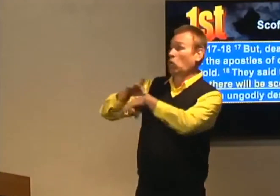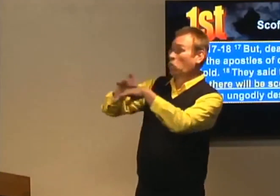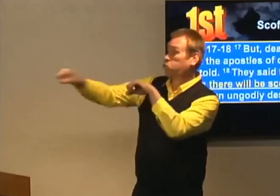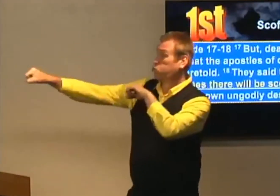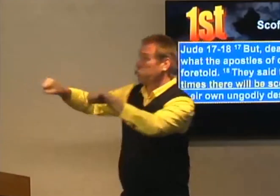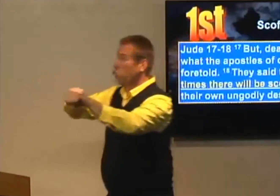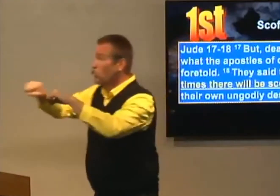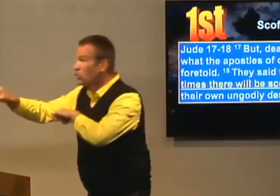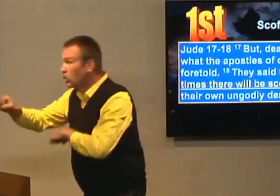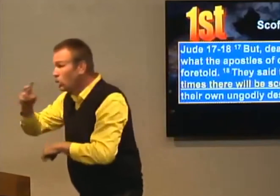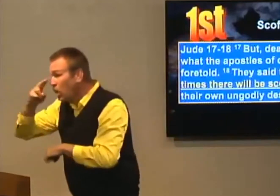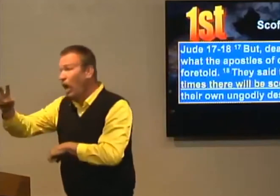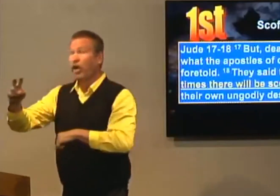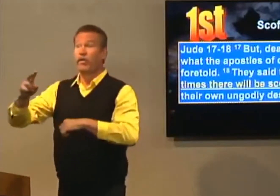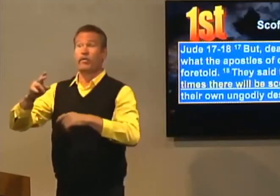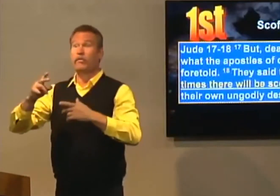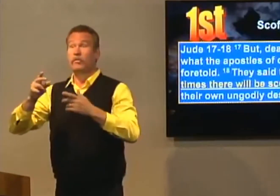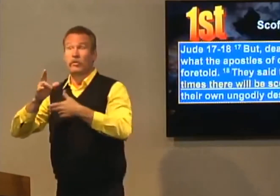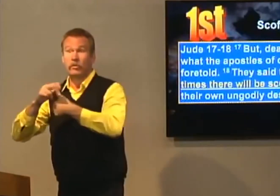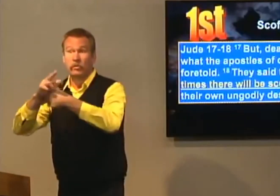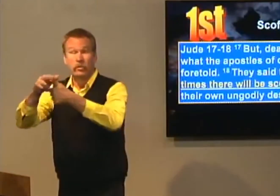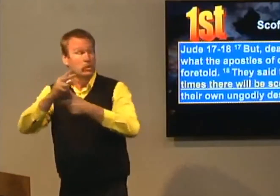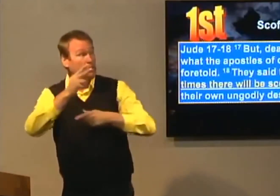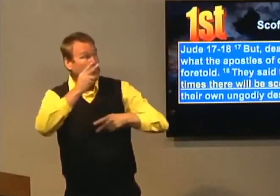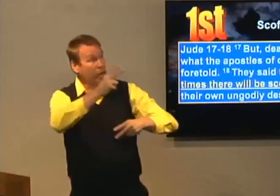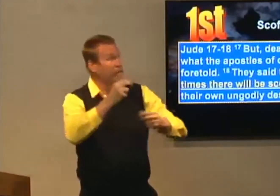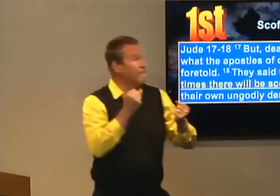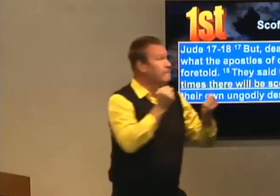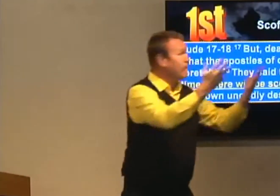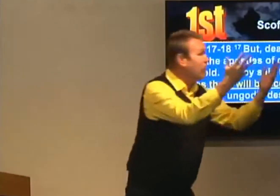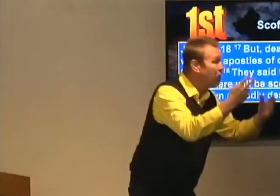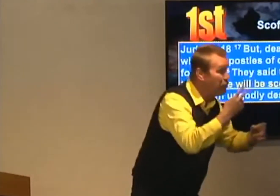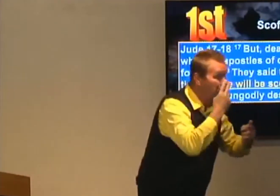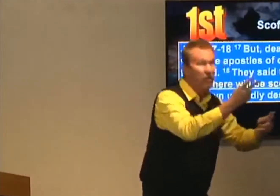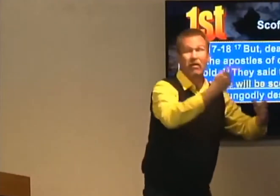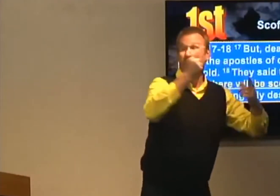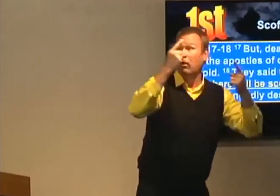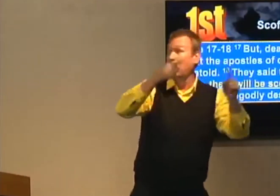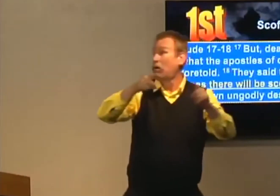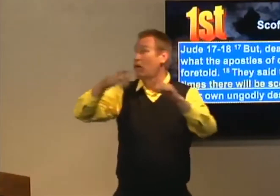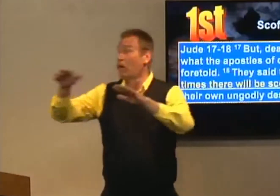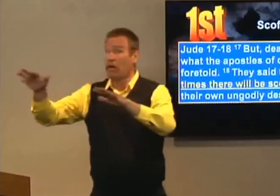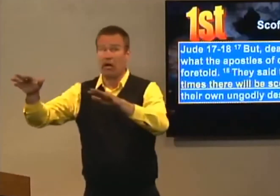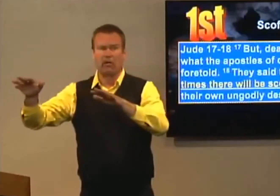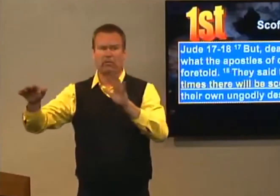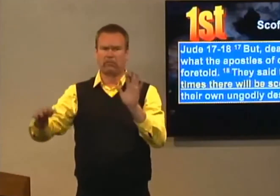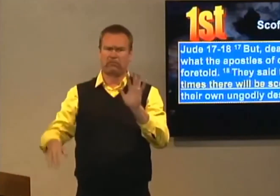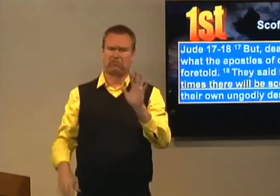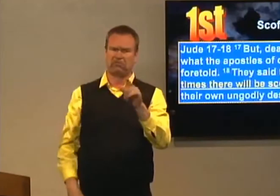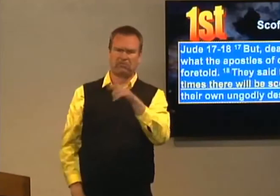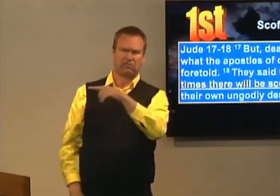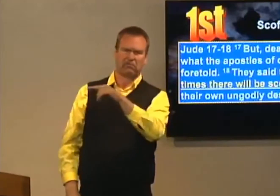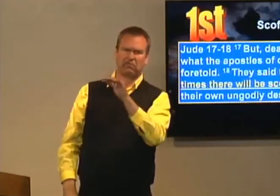So a person perhaps sees the hurricane, an earthquake, the fire. They see all these natural disasters